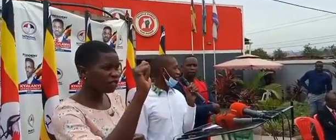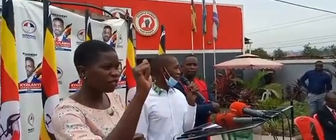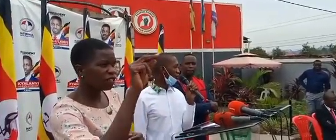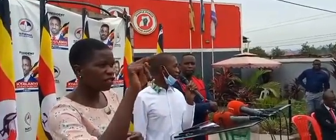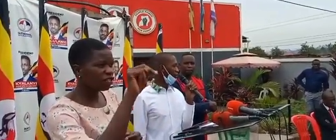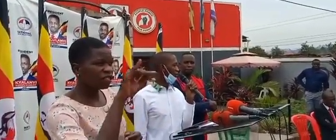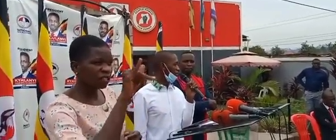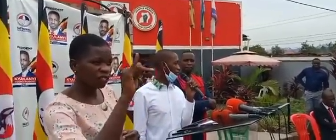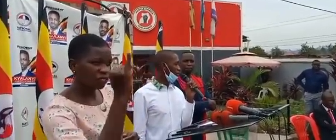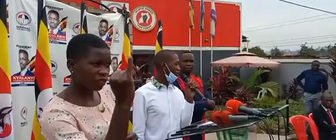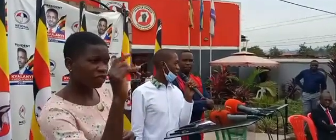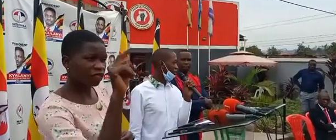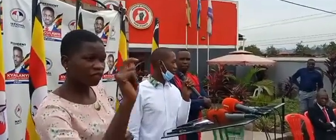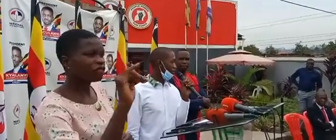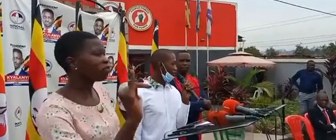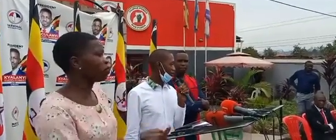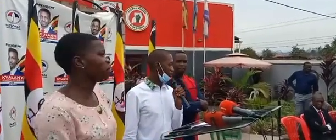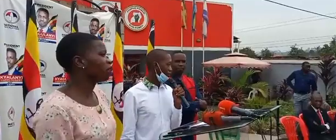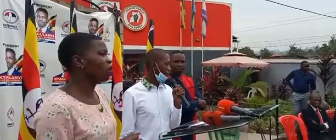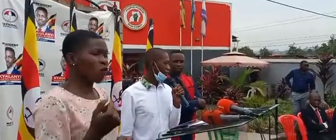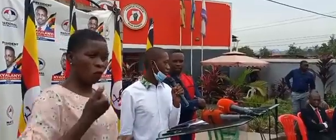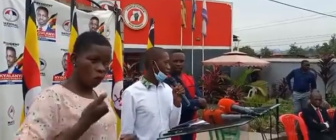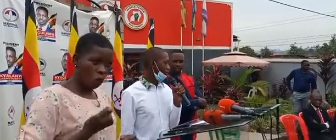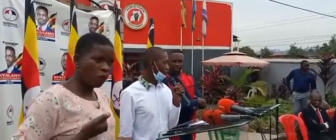omukyala yali auma